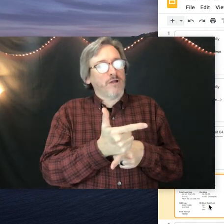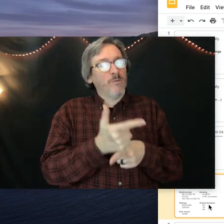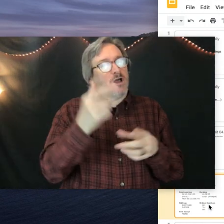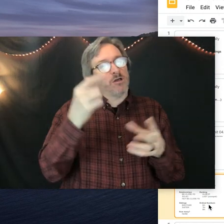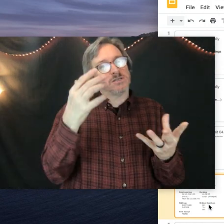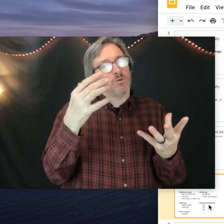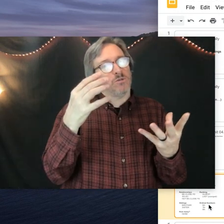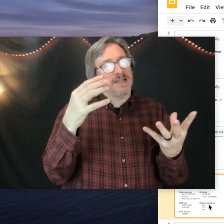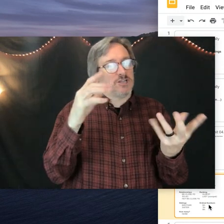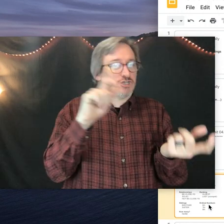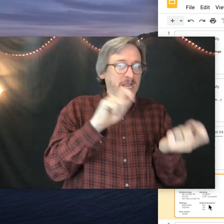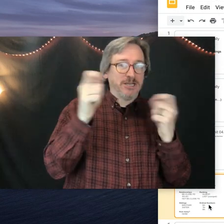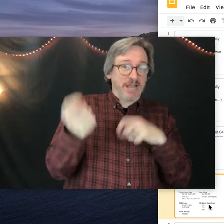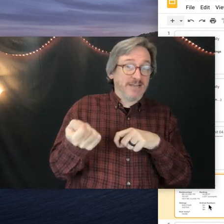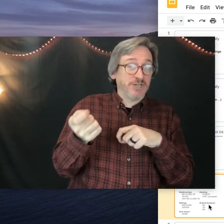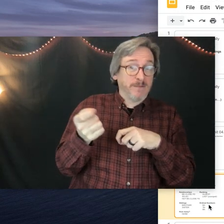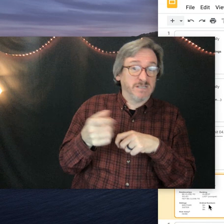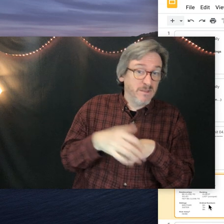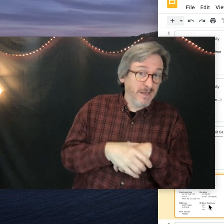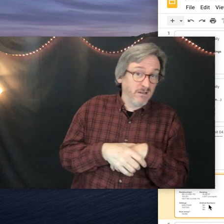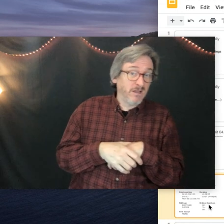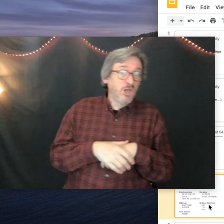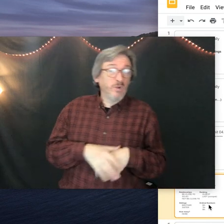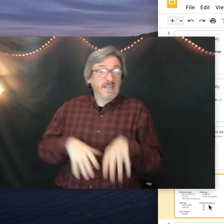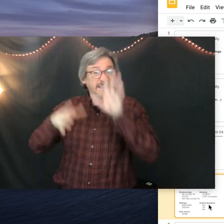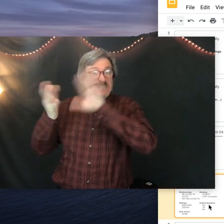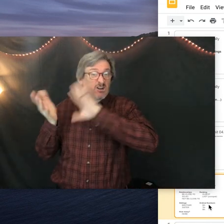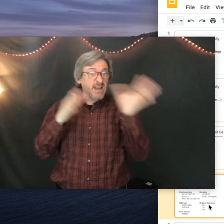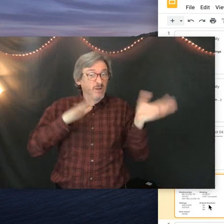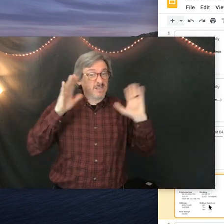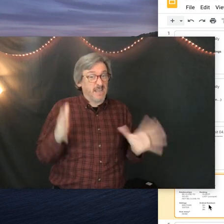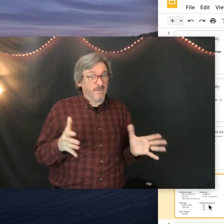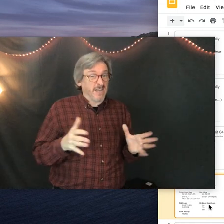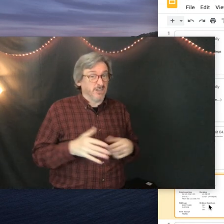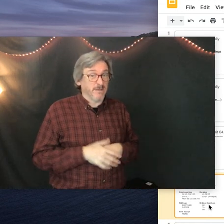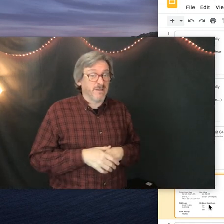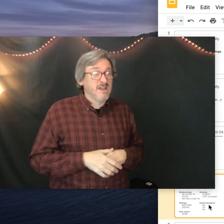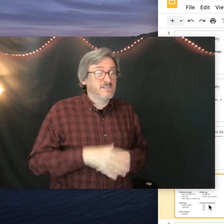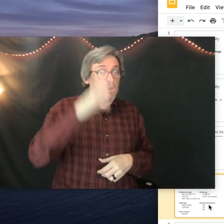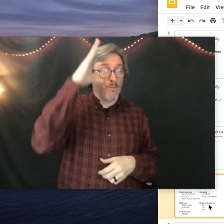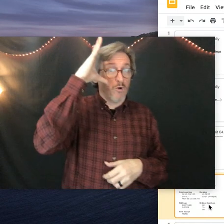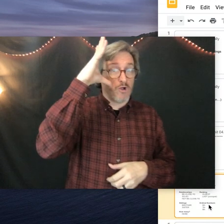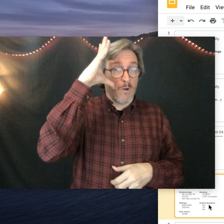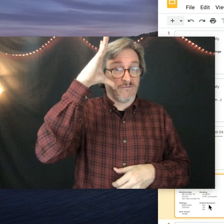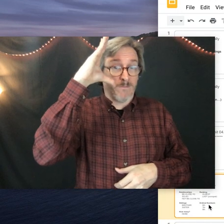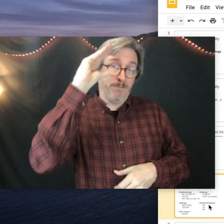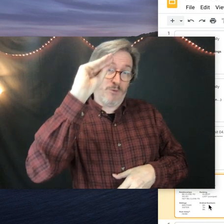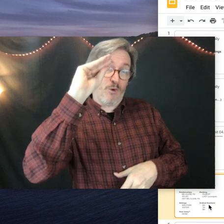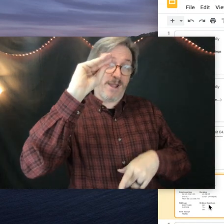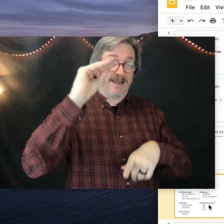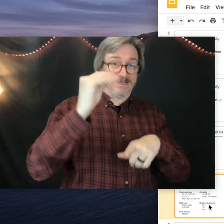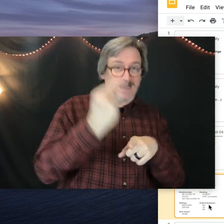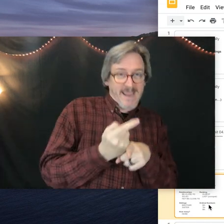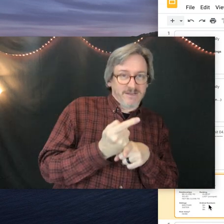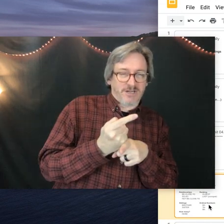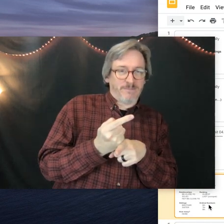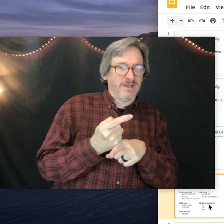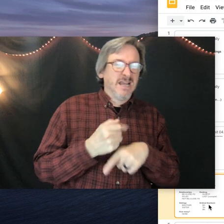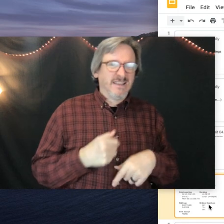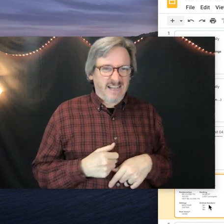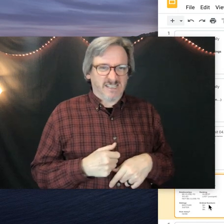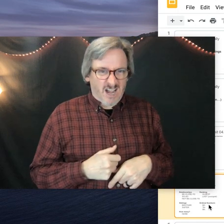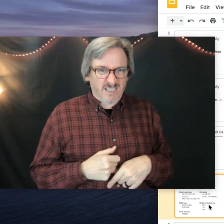Brother. And we also don't like to change hand shapes in the middle. We like to start and end with the same hand shape. So going from boy to hand